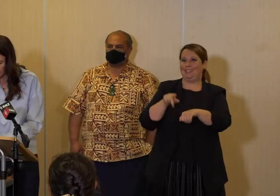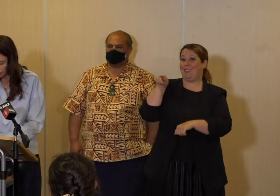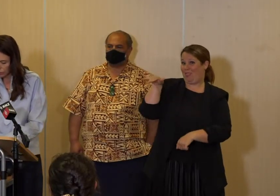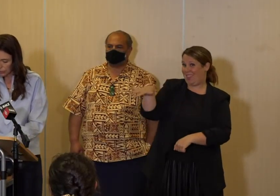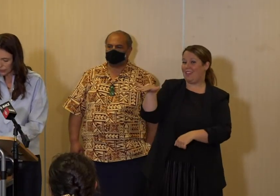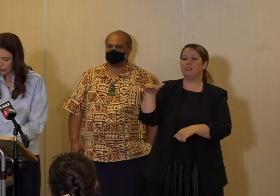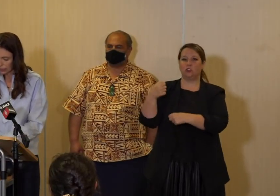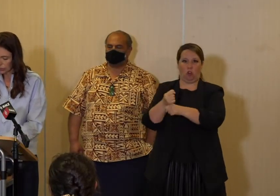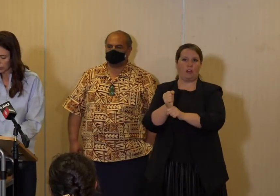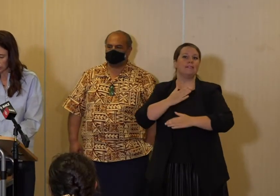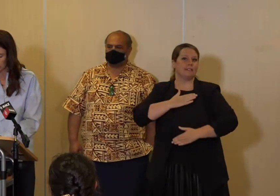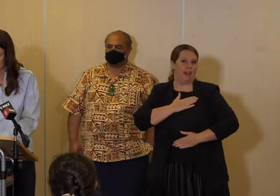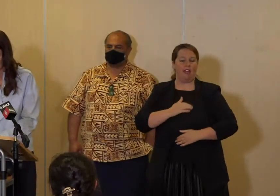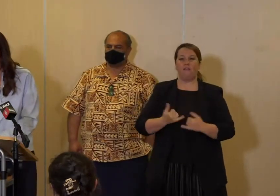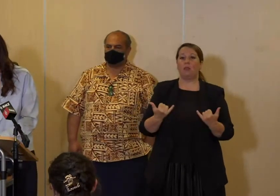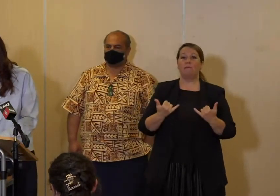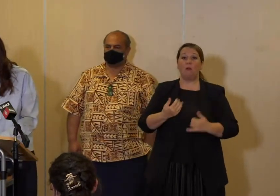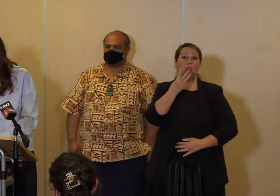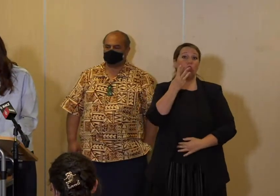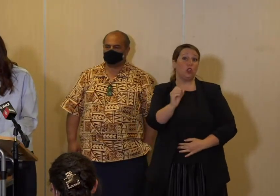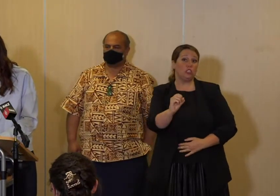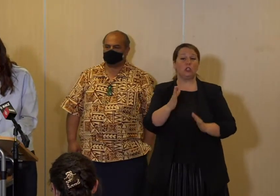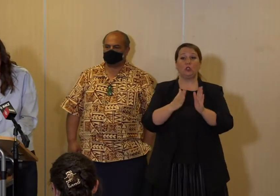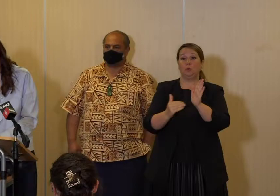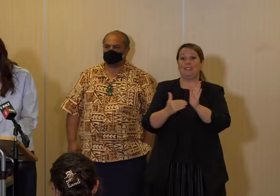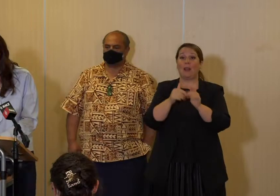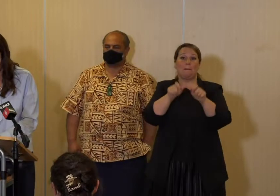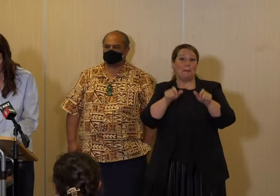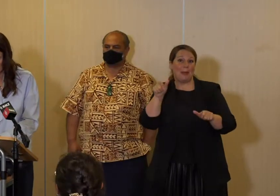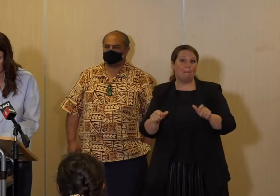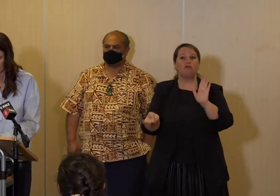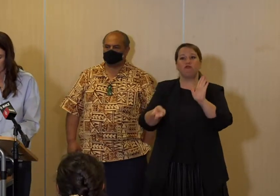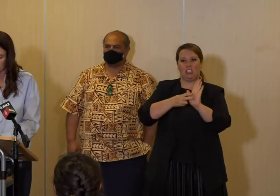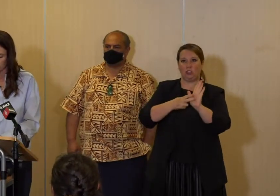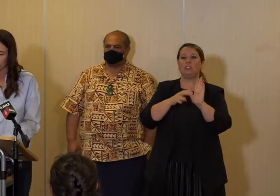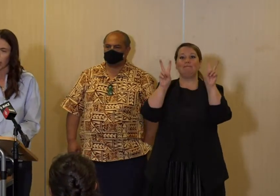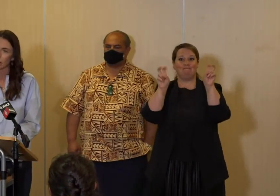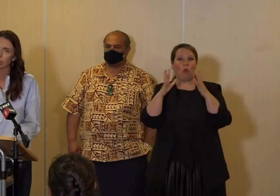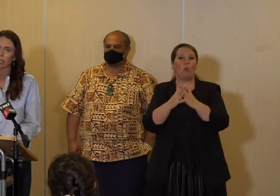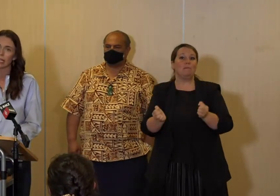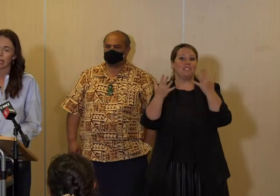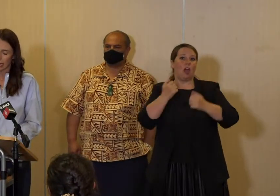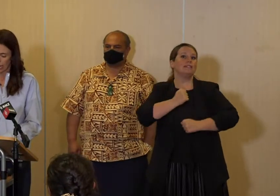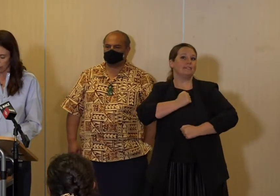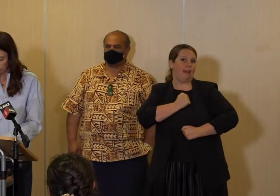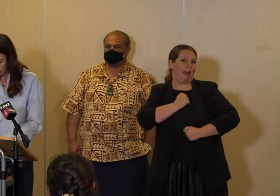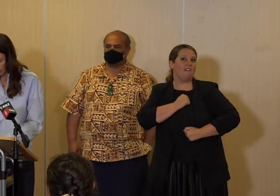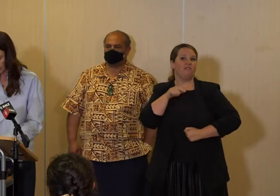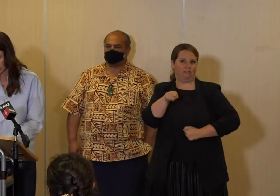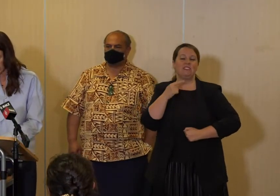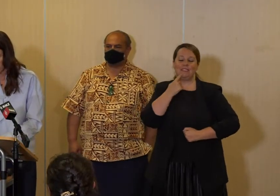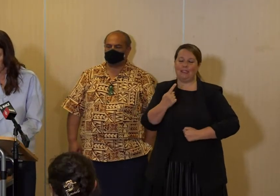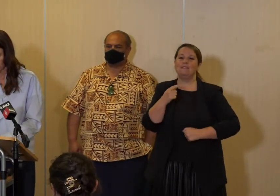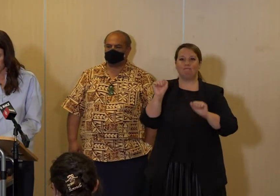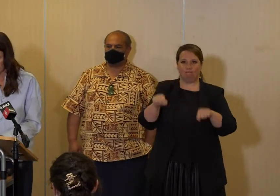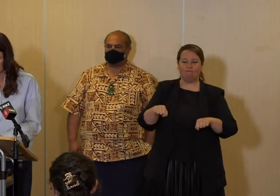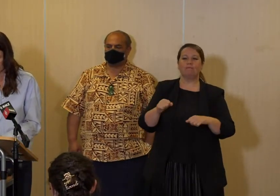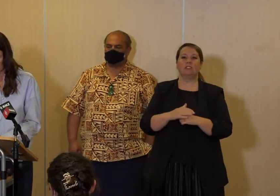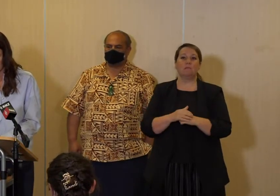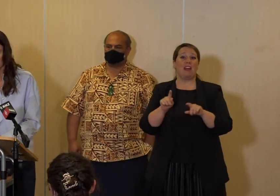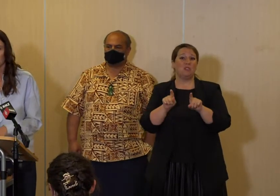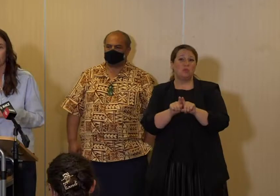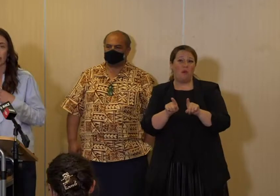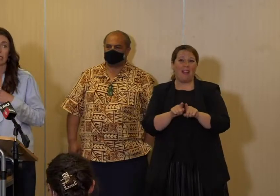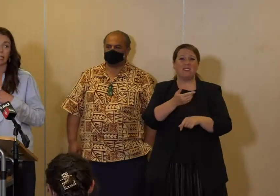are currently 30 New Zealanders registered on safe travel as being in Tonga, but obviously the number of family and friends with New